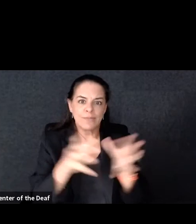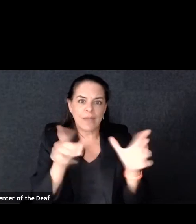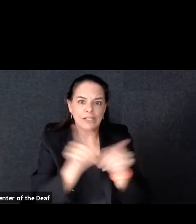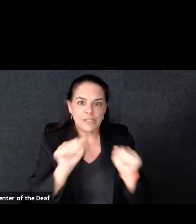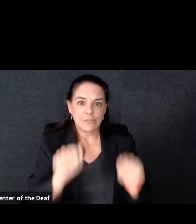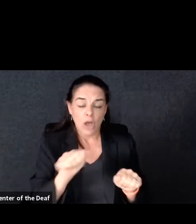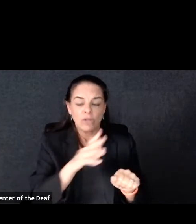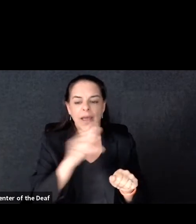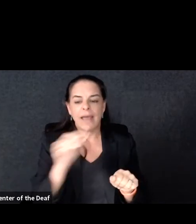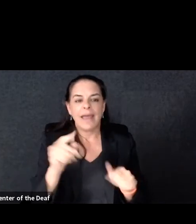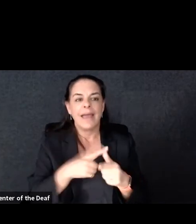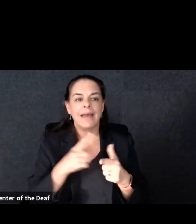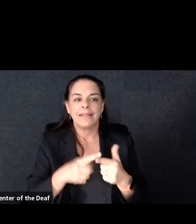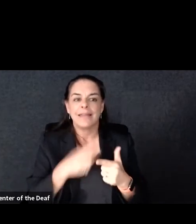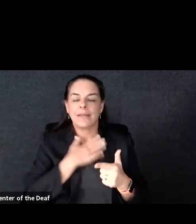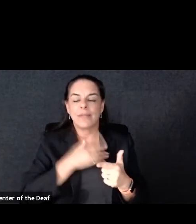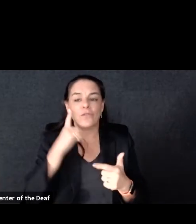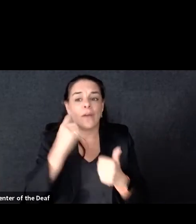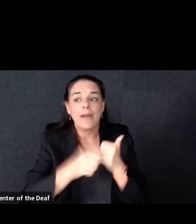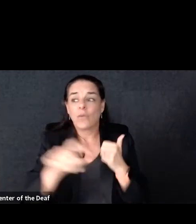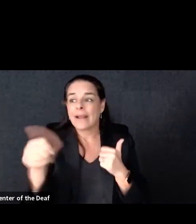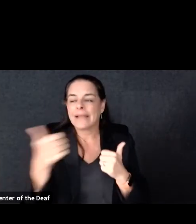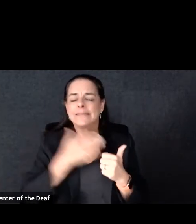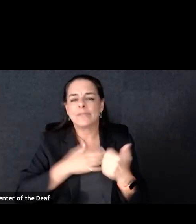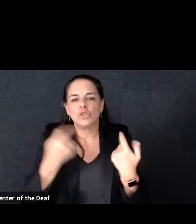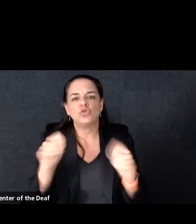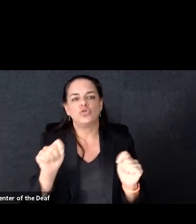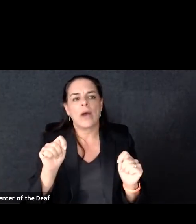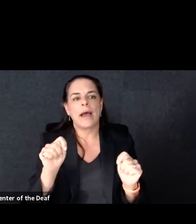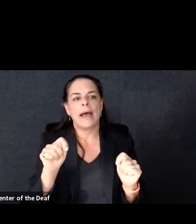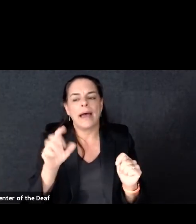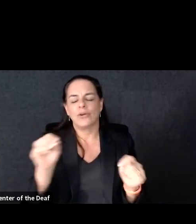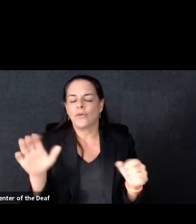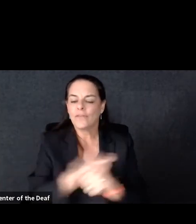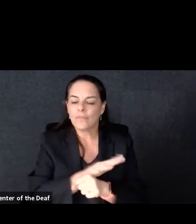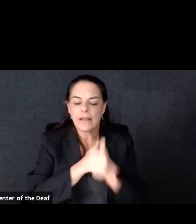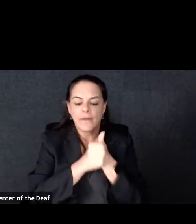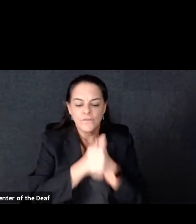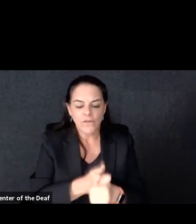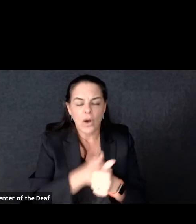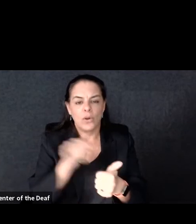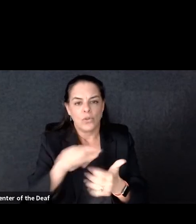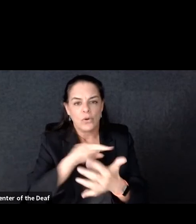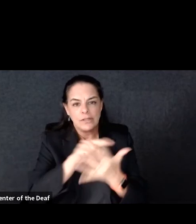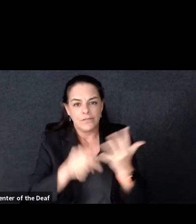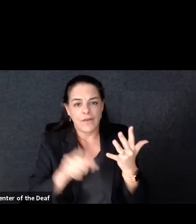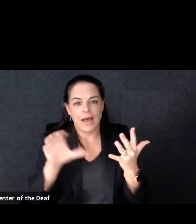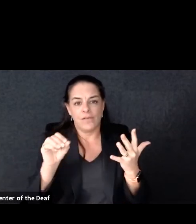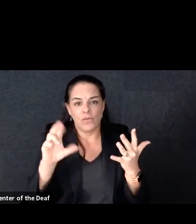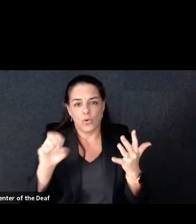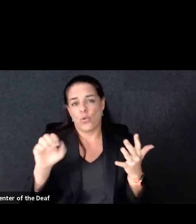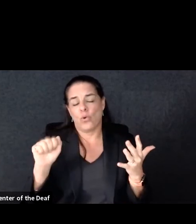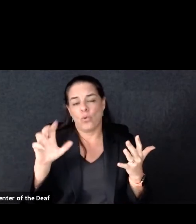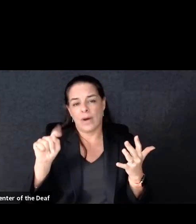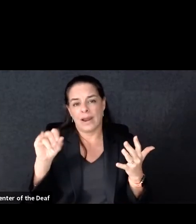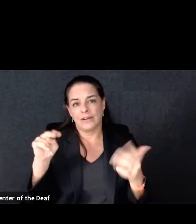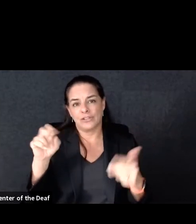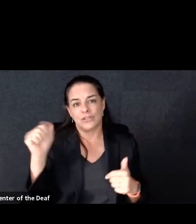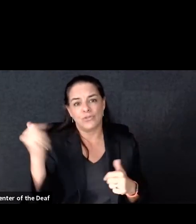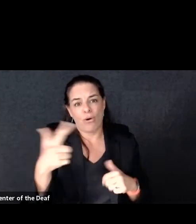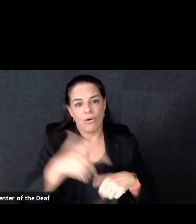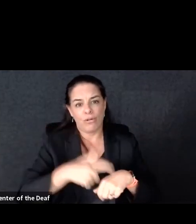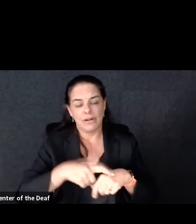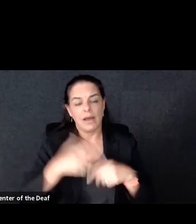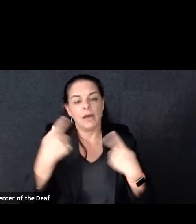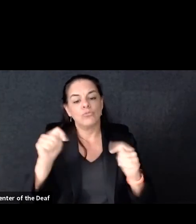then for everybody else, try to completely follow those 5 core actions all the time. And so we can help